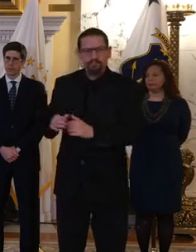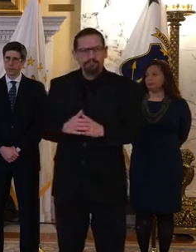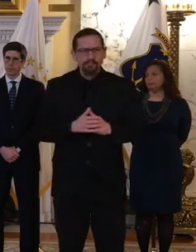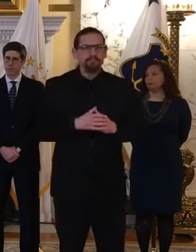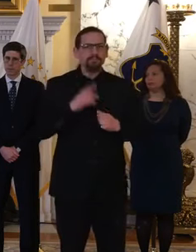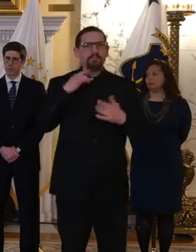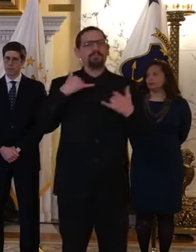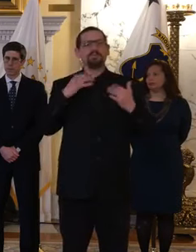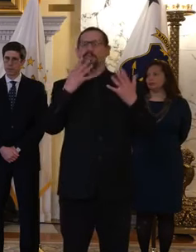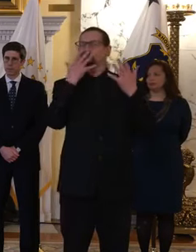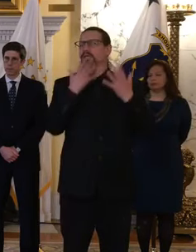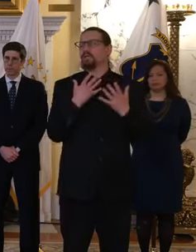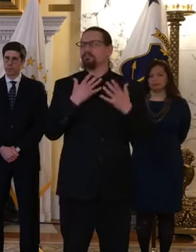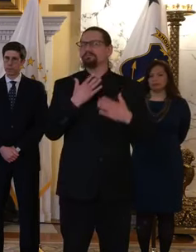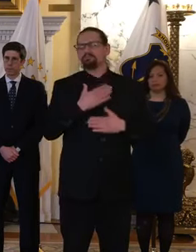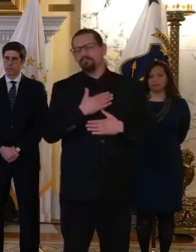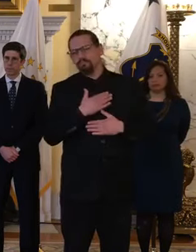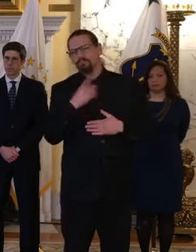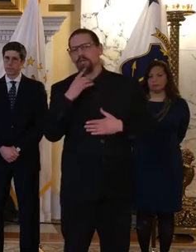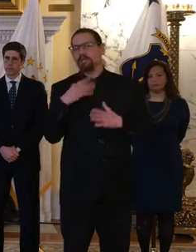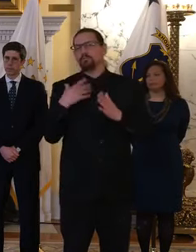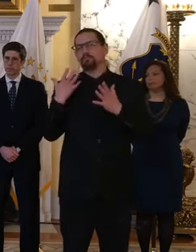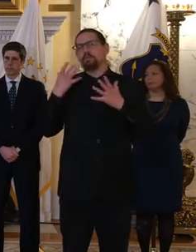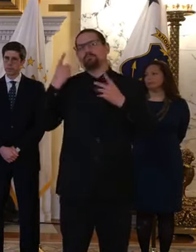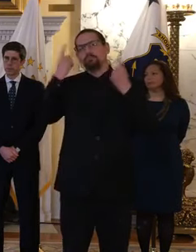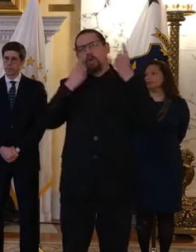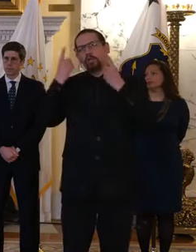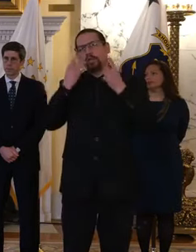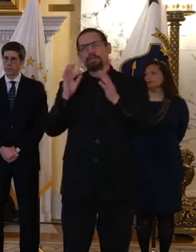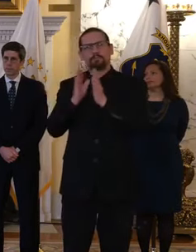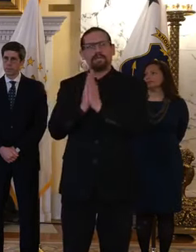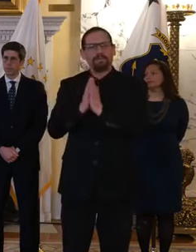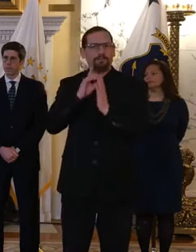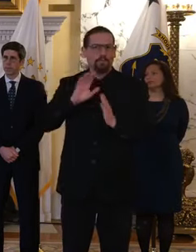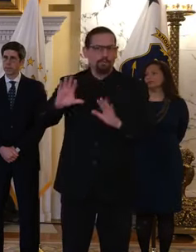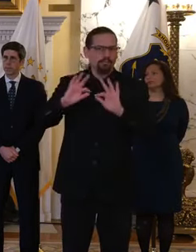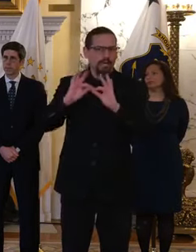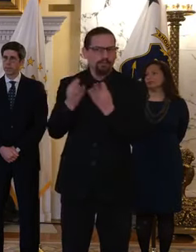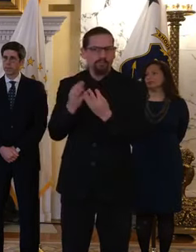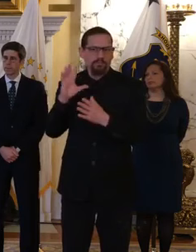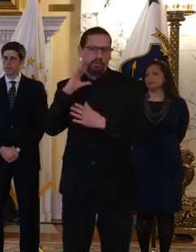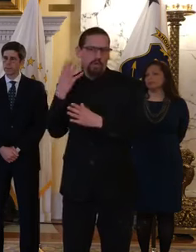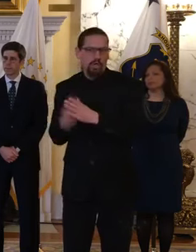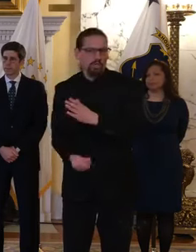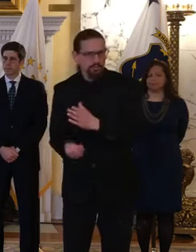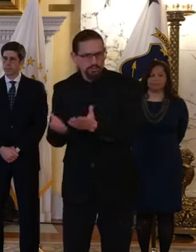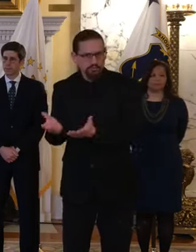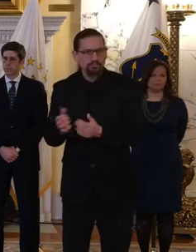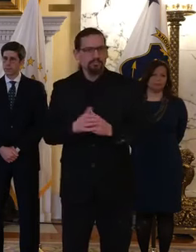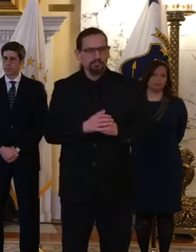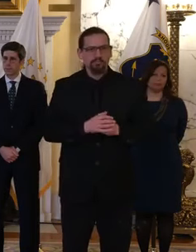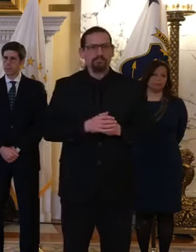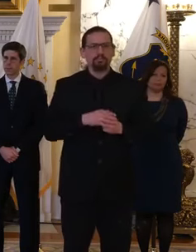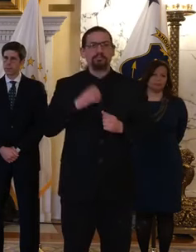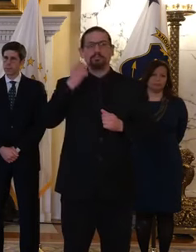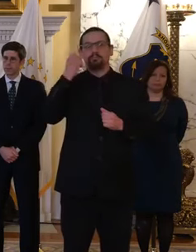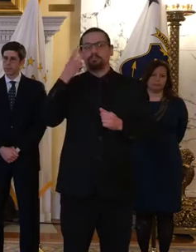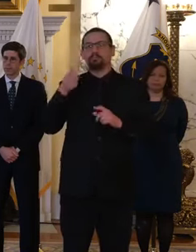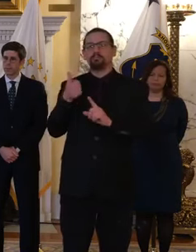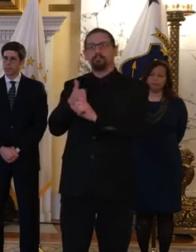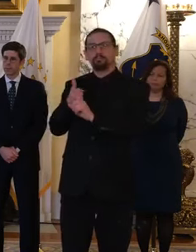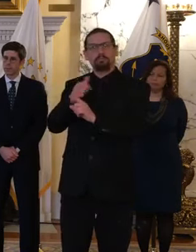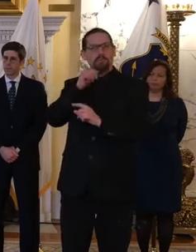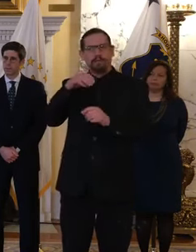families. This person was not a nursing home resident, but there was a lot of news coverage about nursing